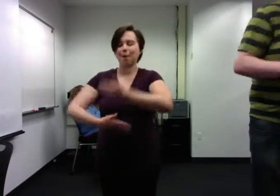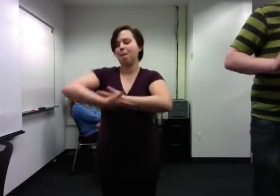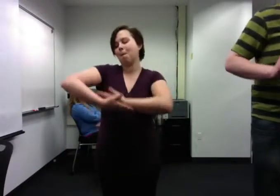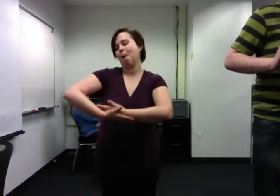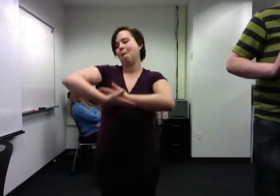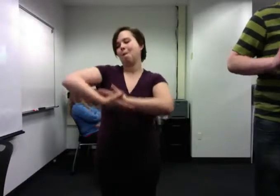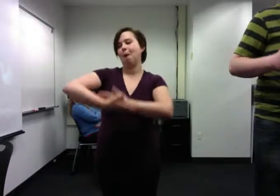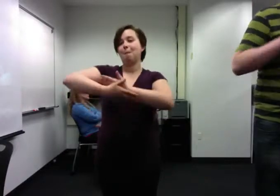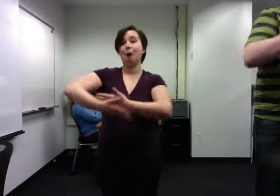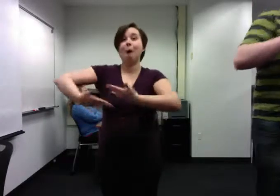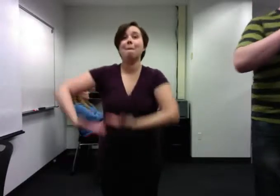across the room, you know.